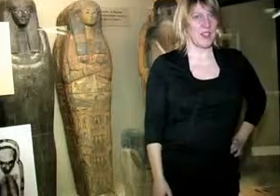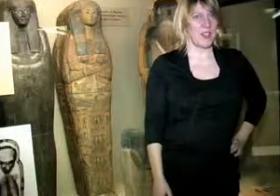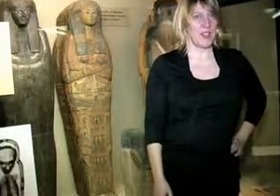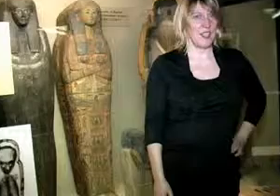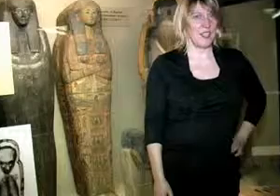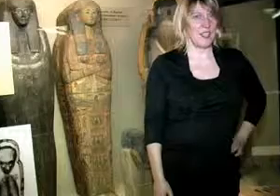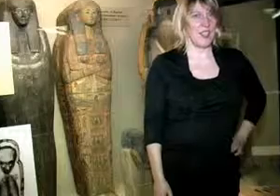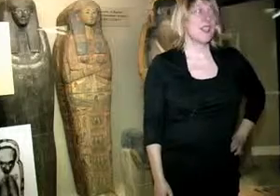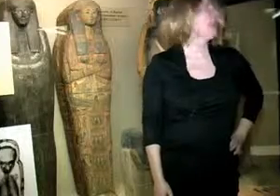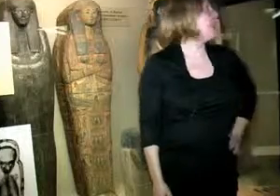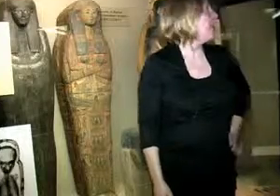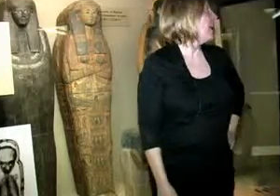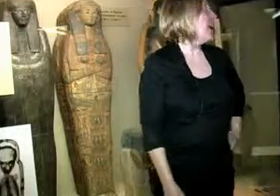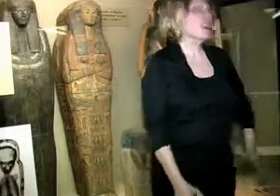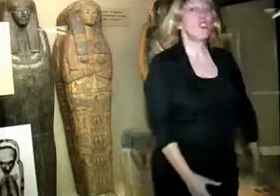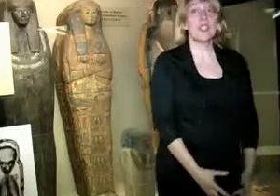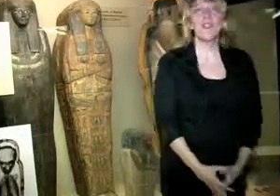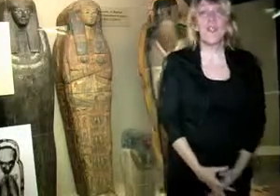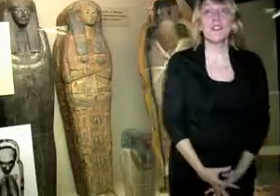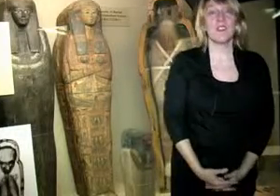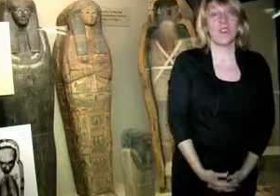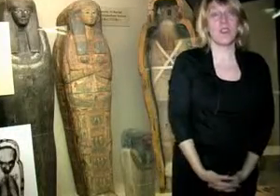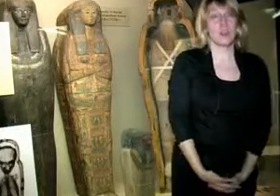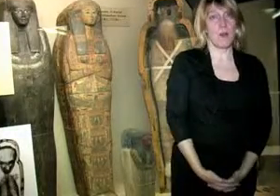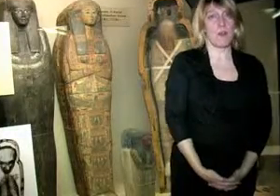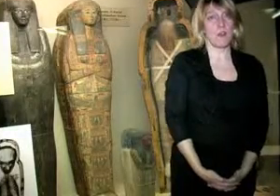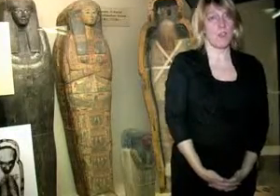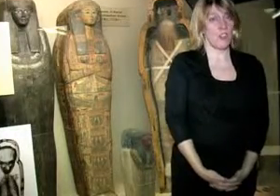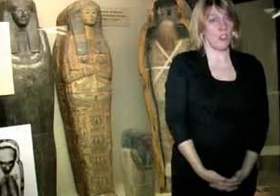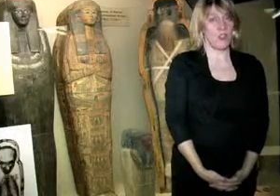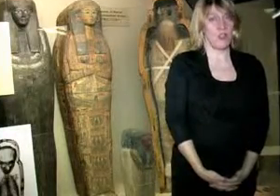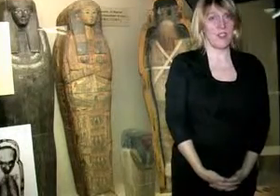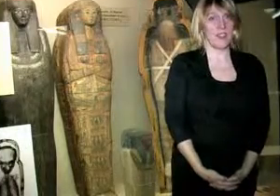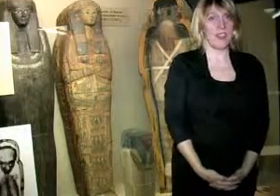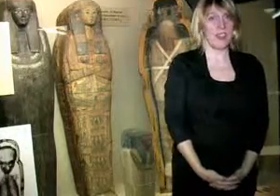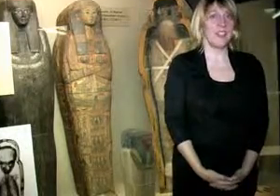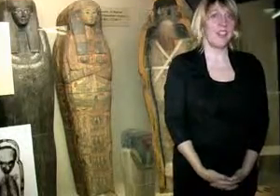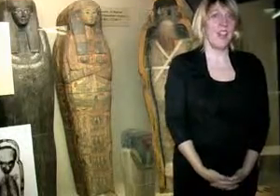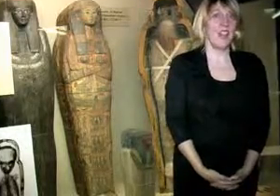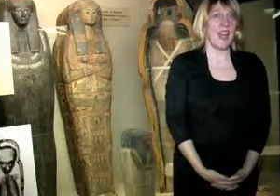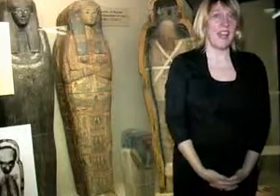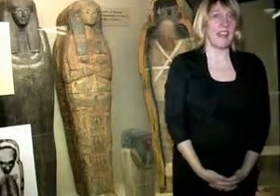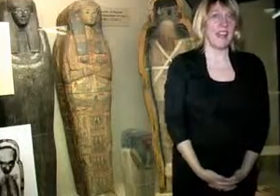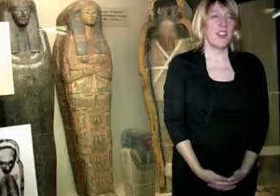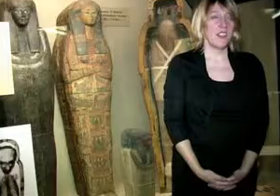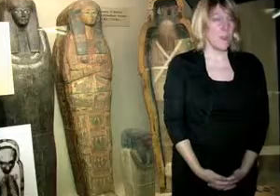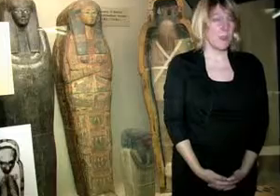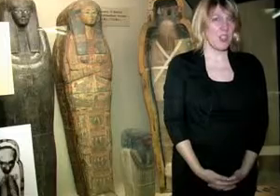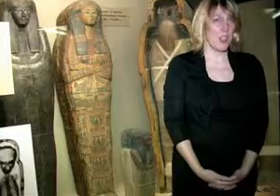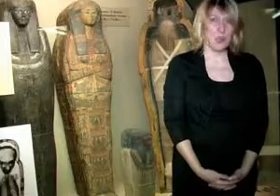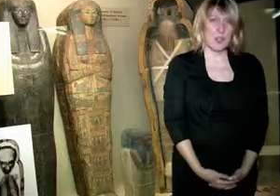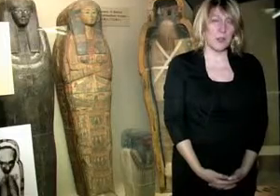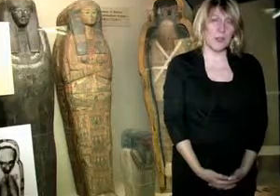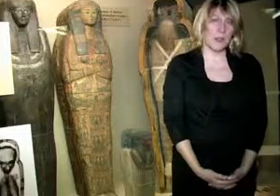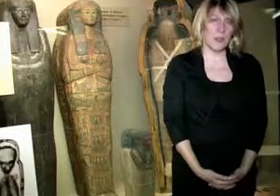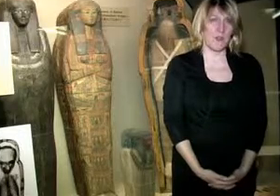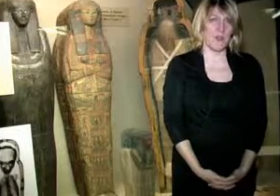dead? Actually, it was a lot of trouble to treat the dead, and the Egyptians had a really good reason for